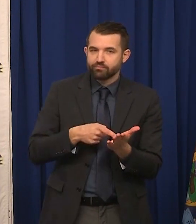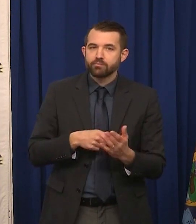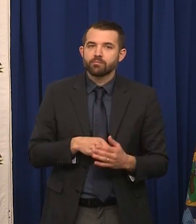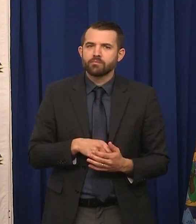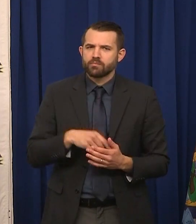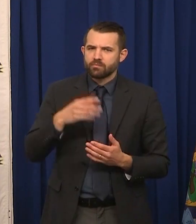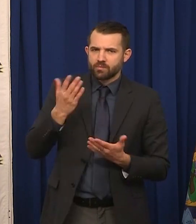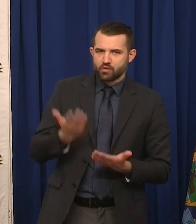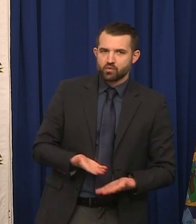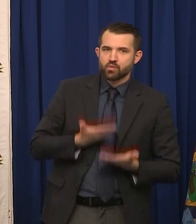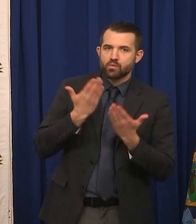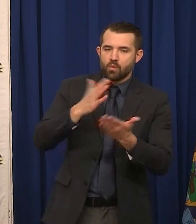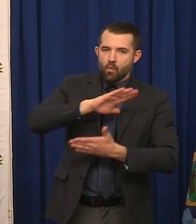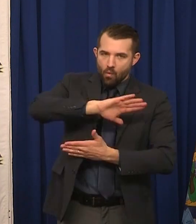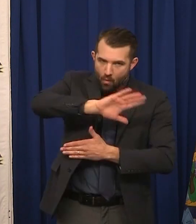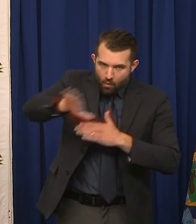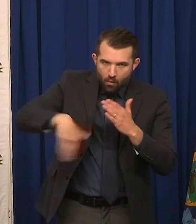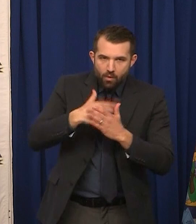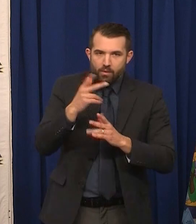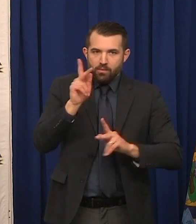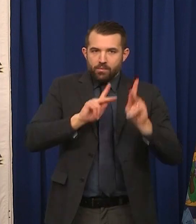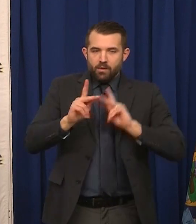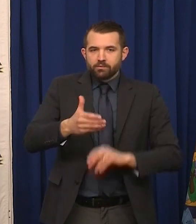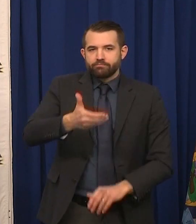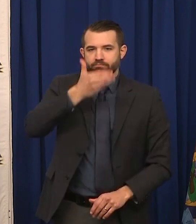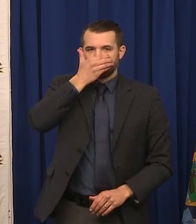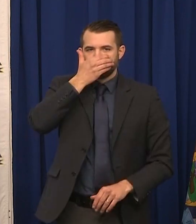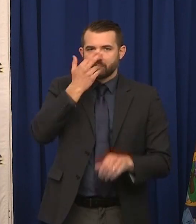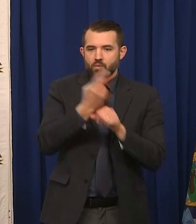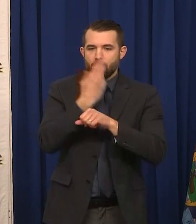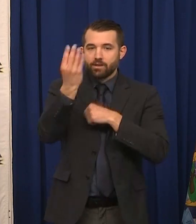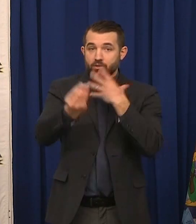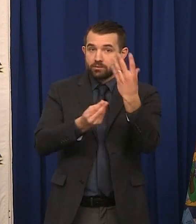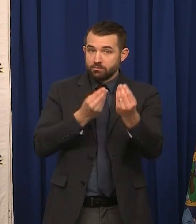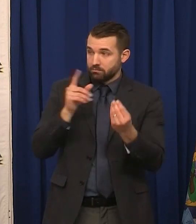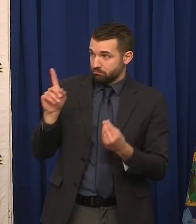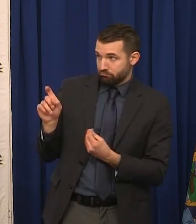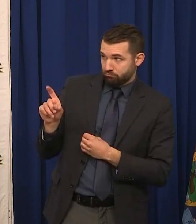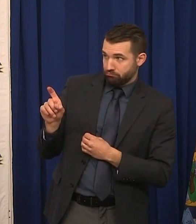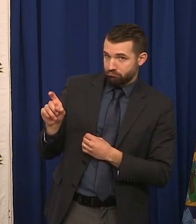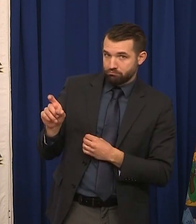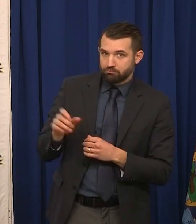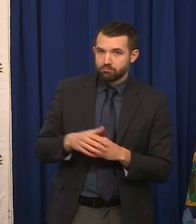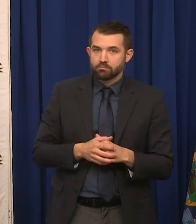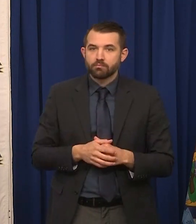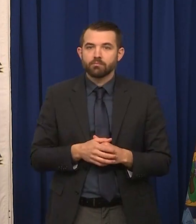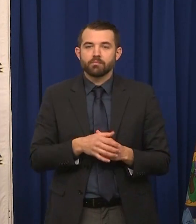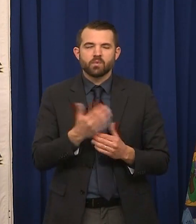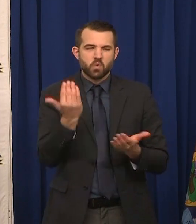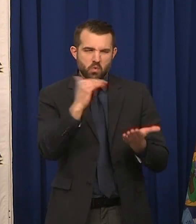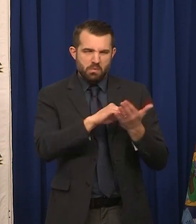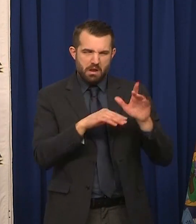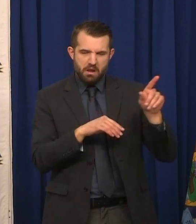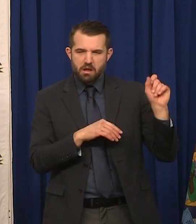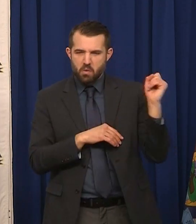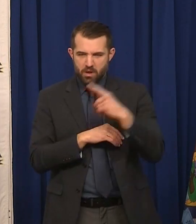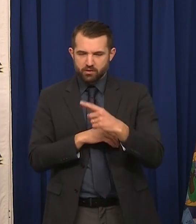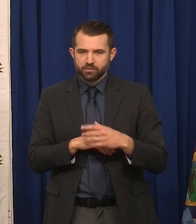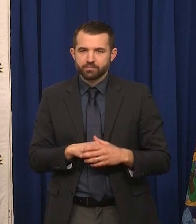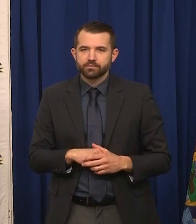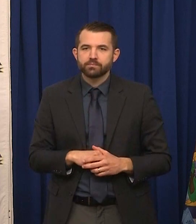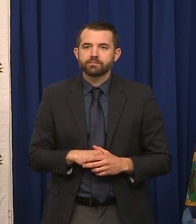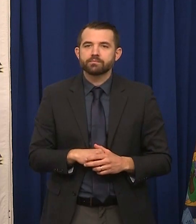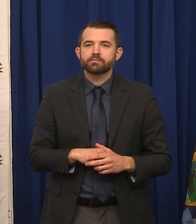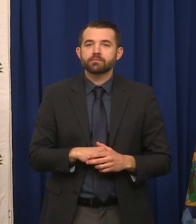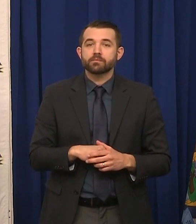and recommendations for people here in Maine? We're aware that those discussions, the question is about